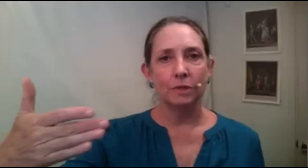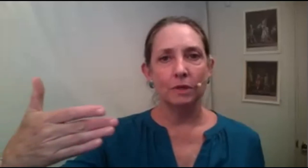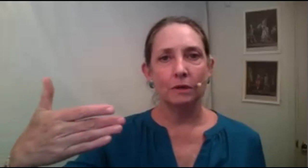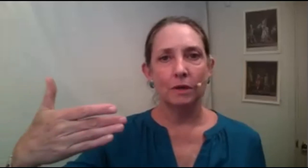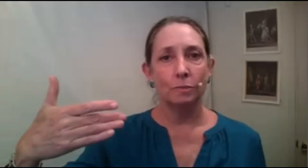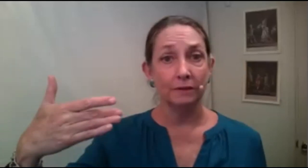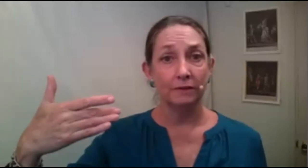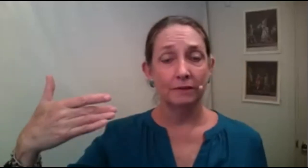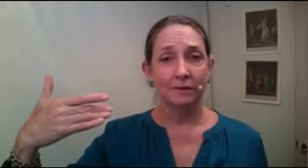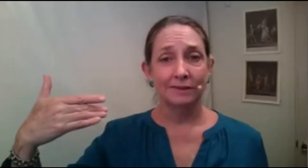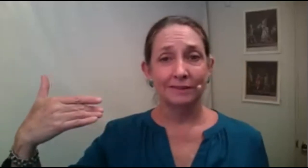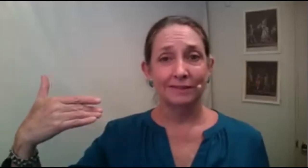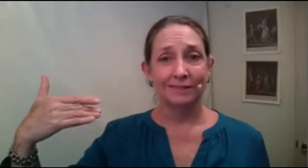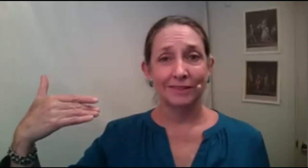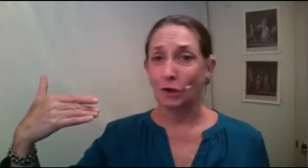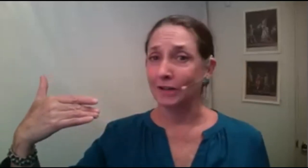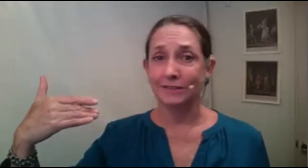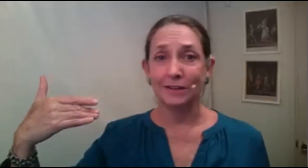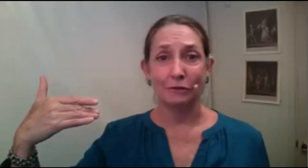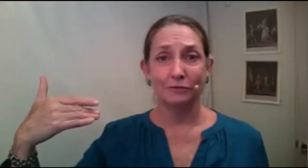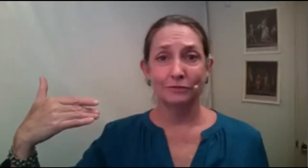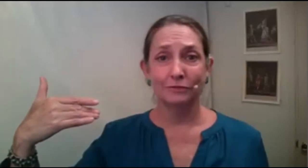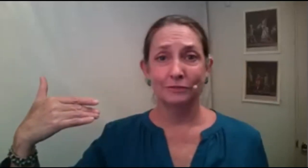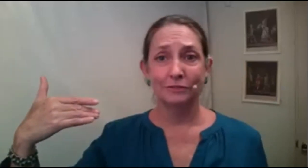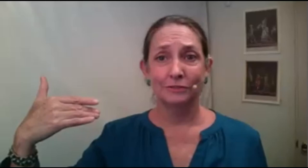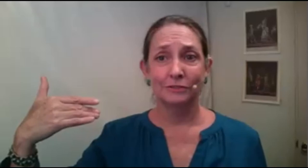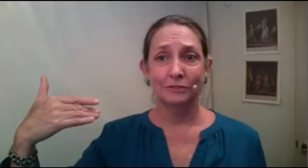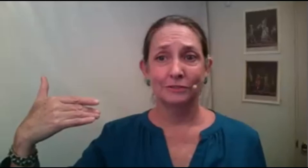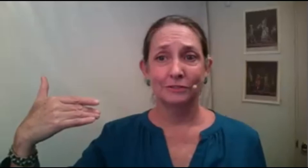bathroom opened all by itself.